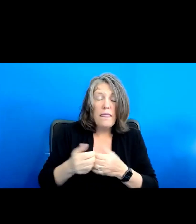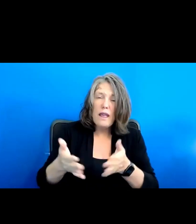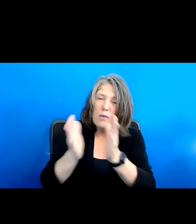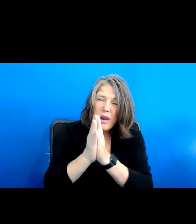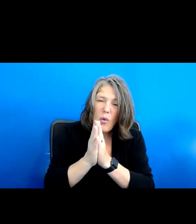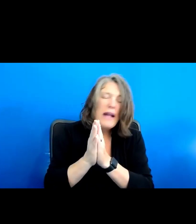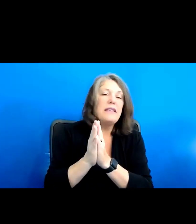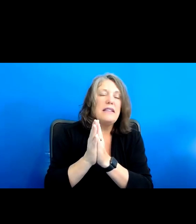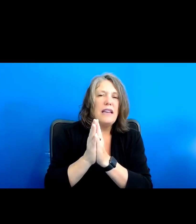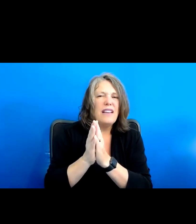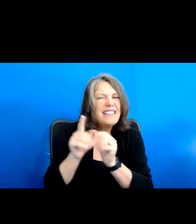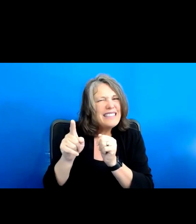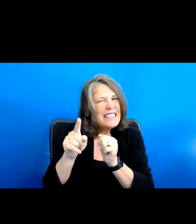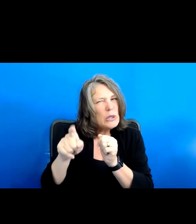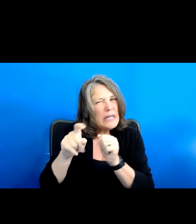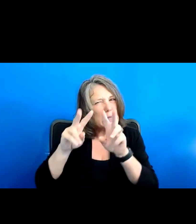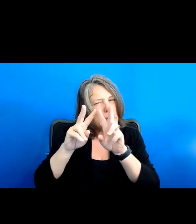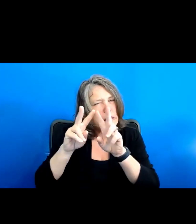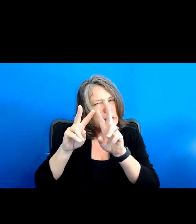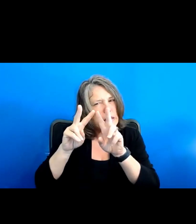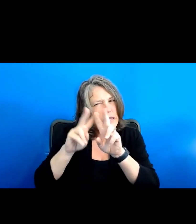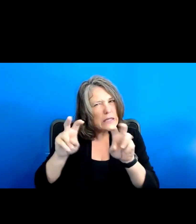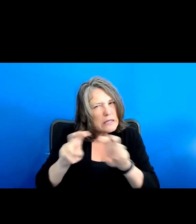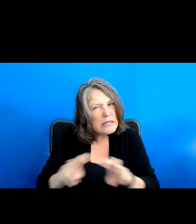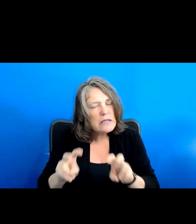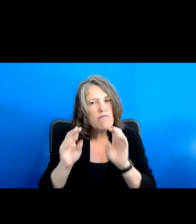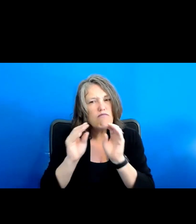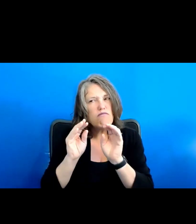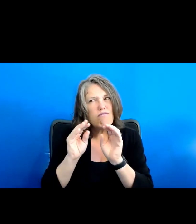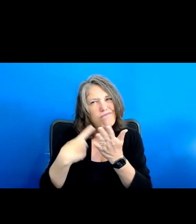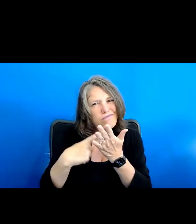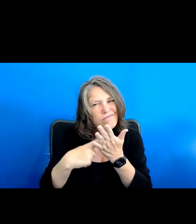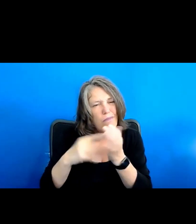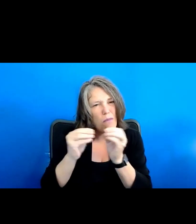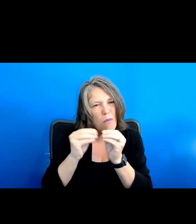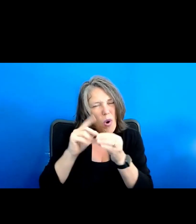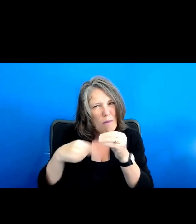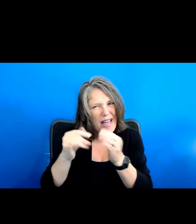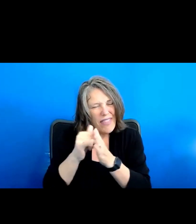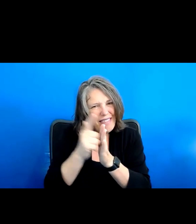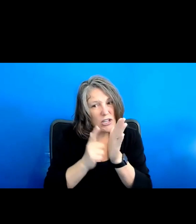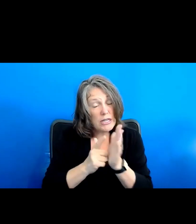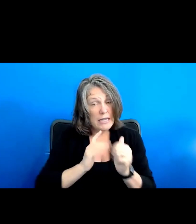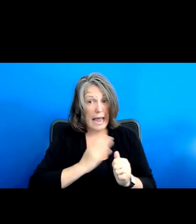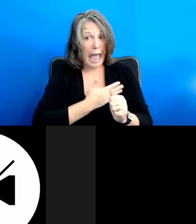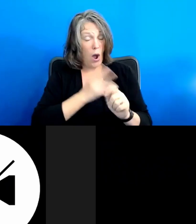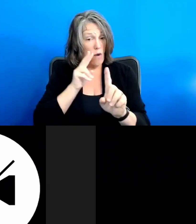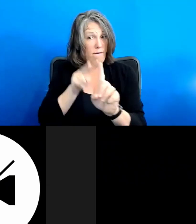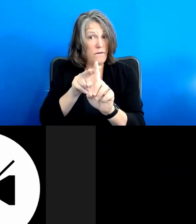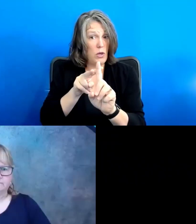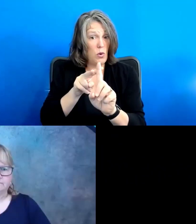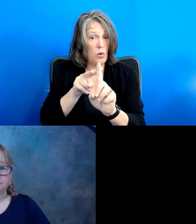requesting them to reflect more deeply on the draft legislation, because it was our view that